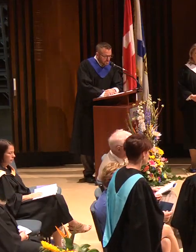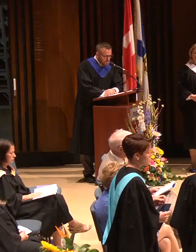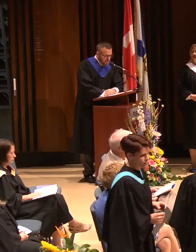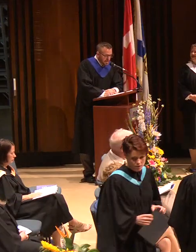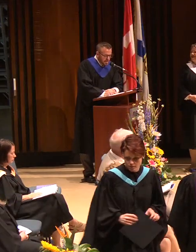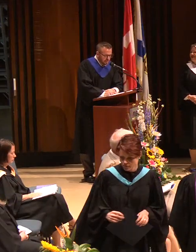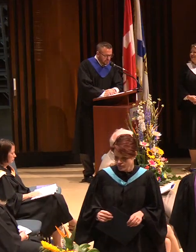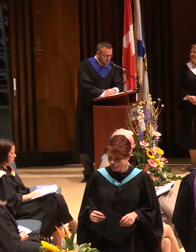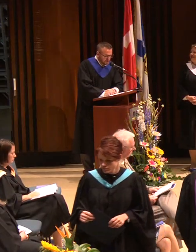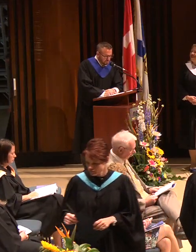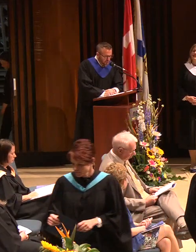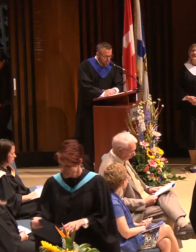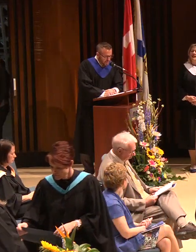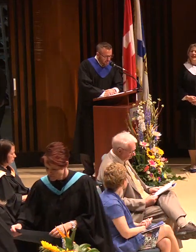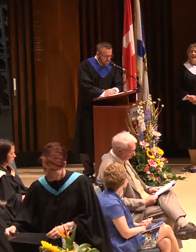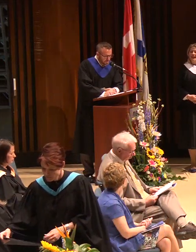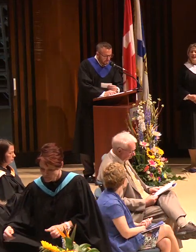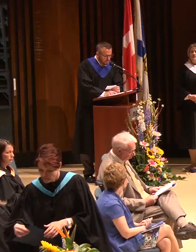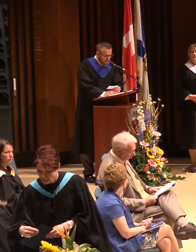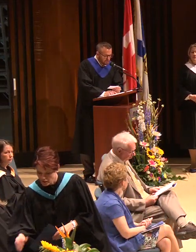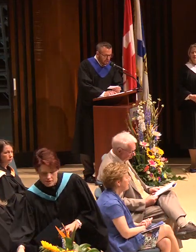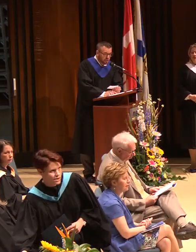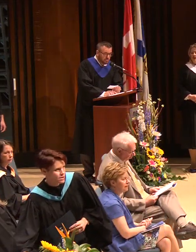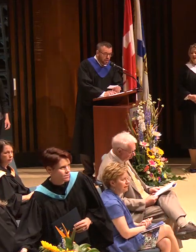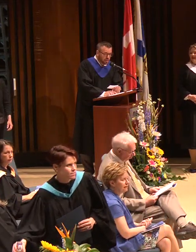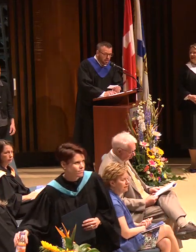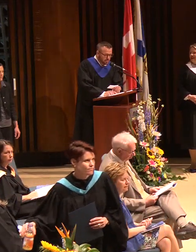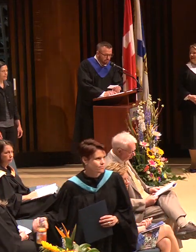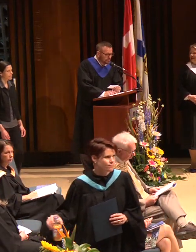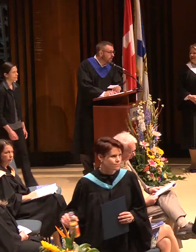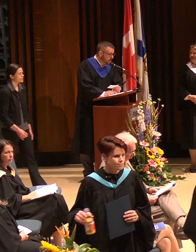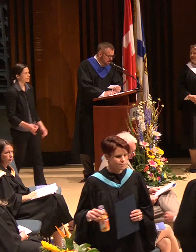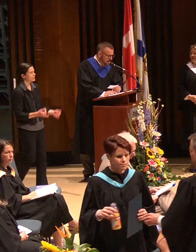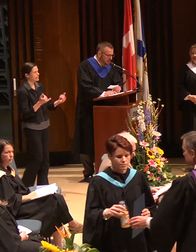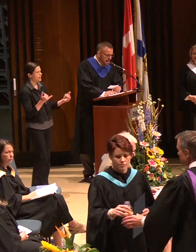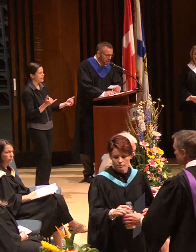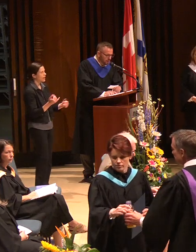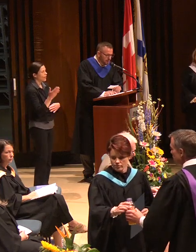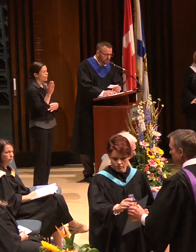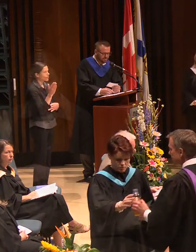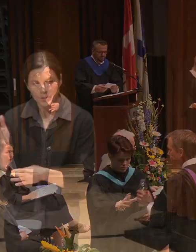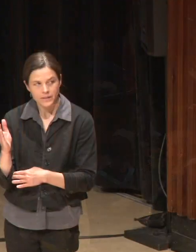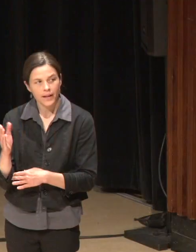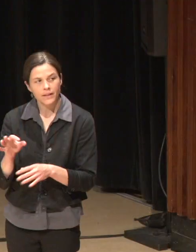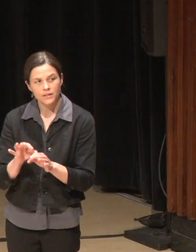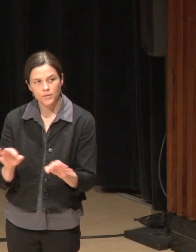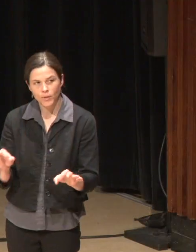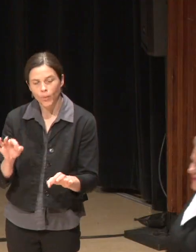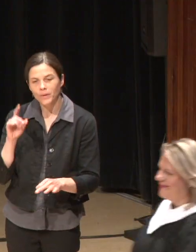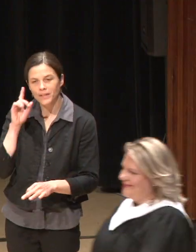Mr. President, the candidates for the Diploma in Business Administration Marketing, Sarah Alguire.